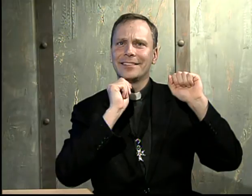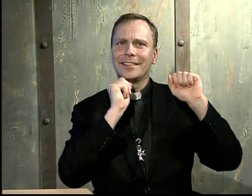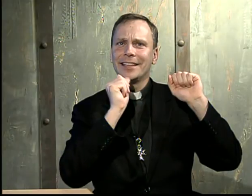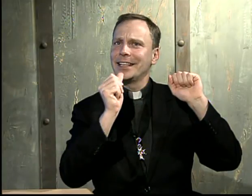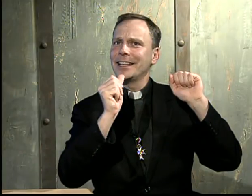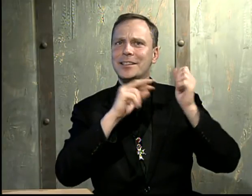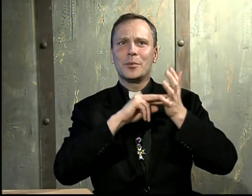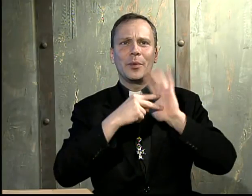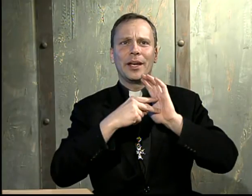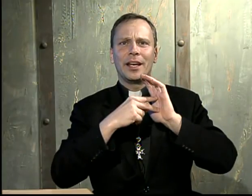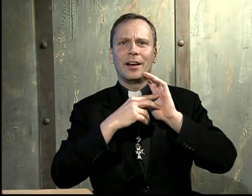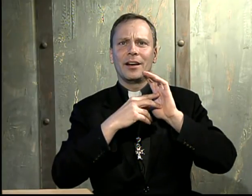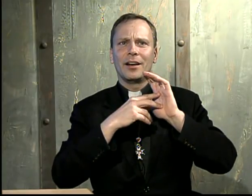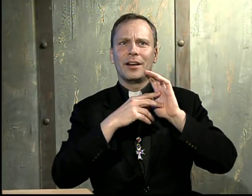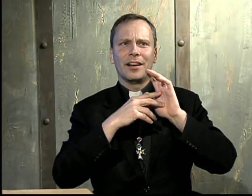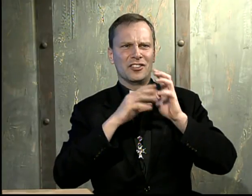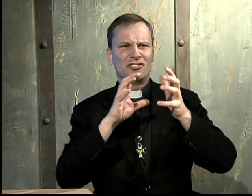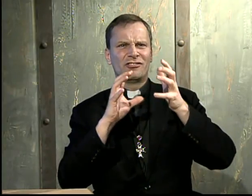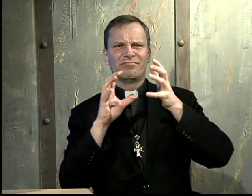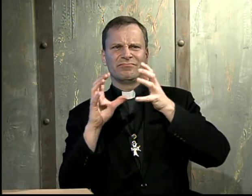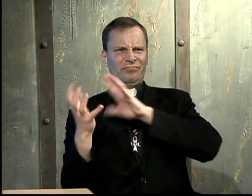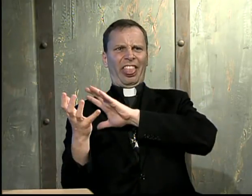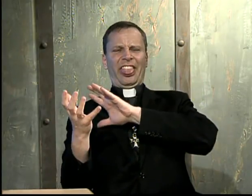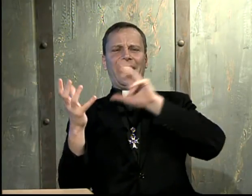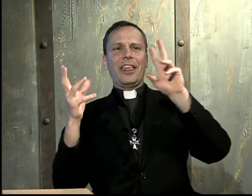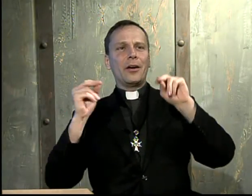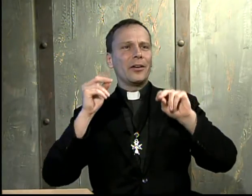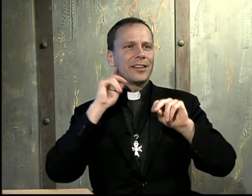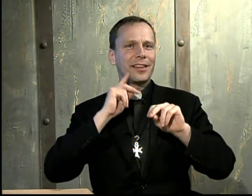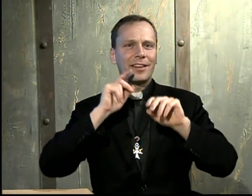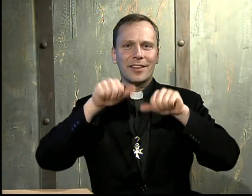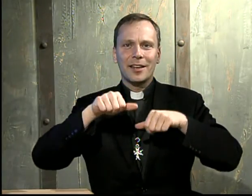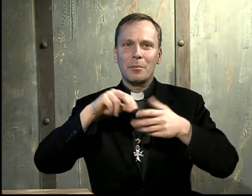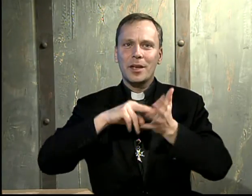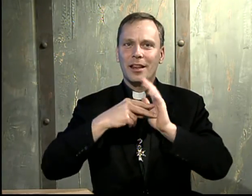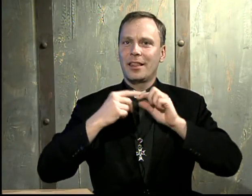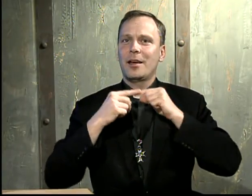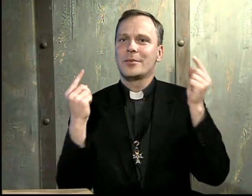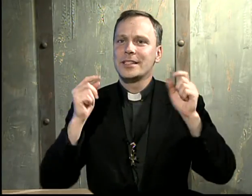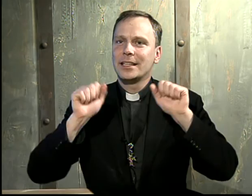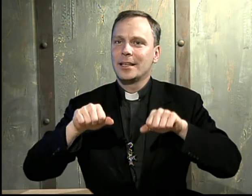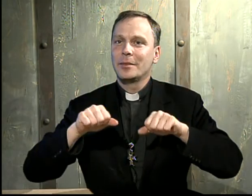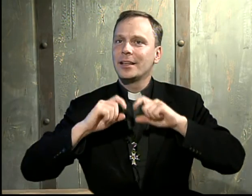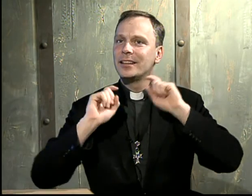opportunity to have Father Sean present and visit a situation.